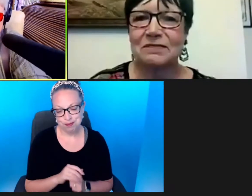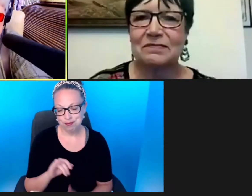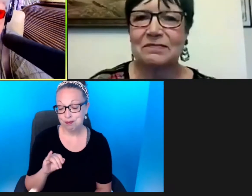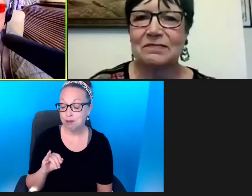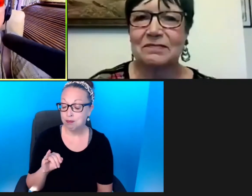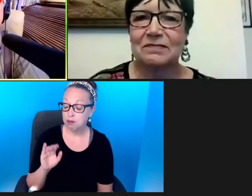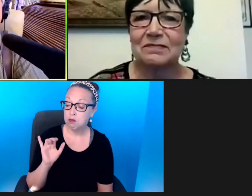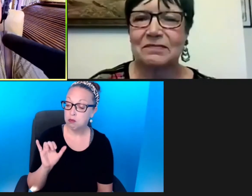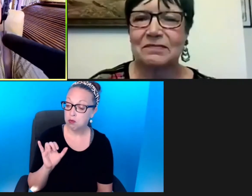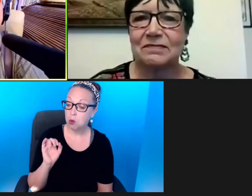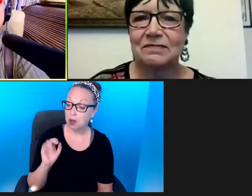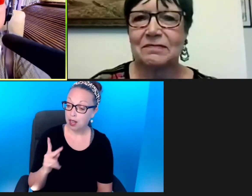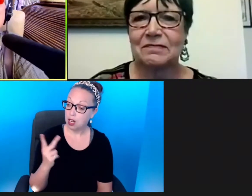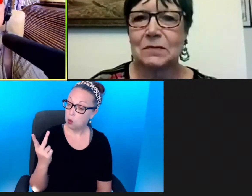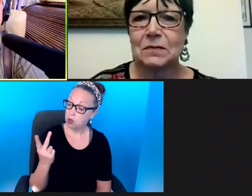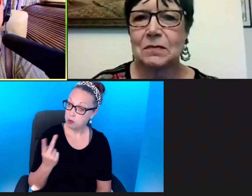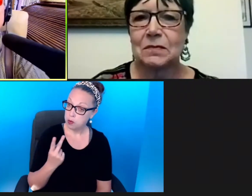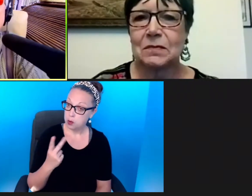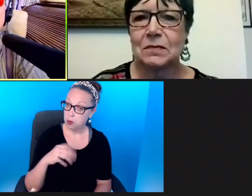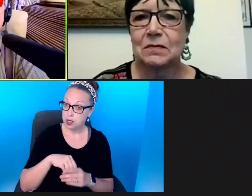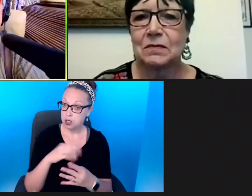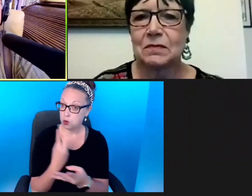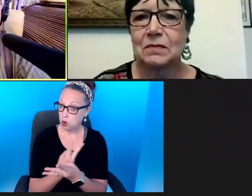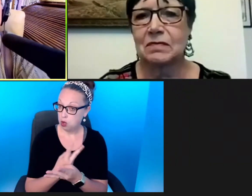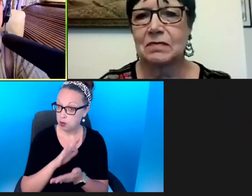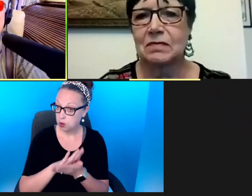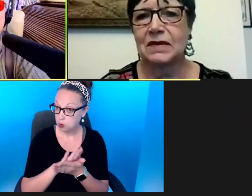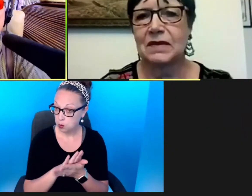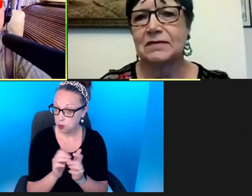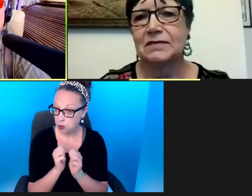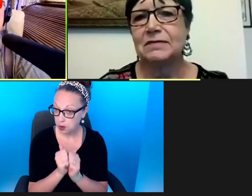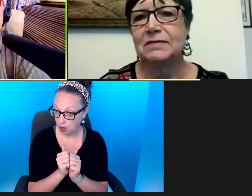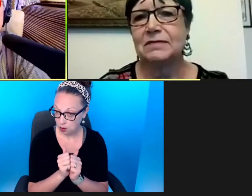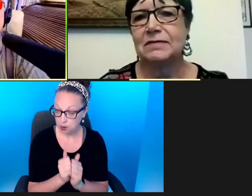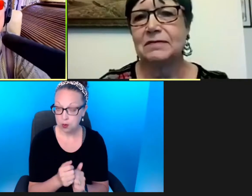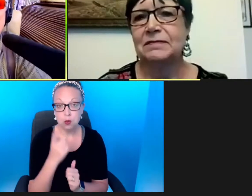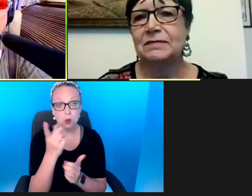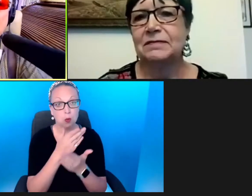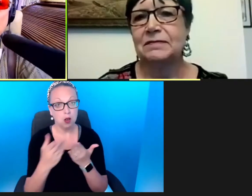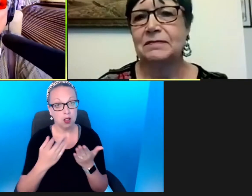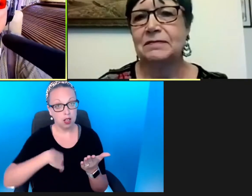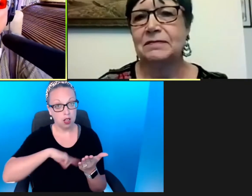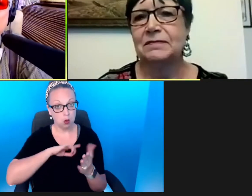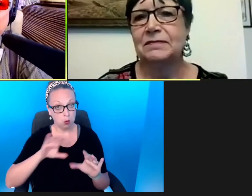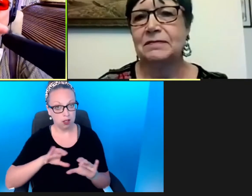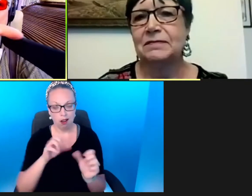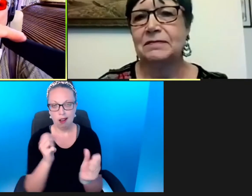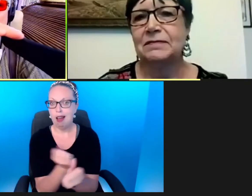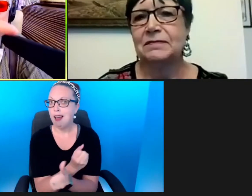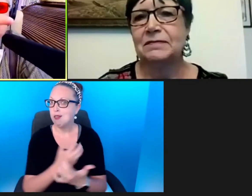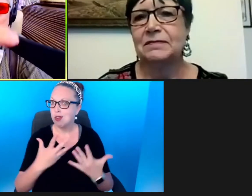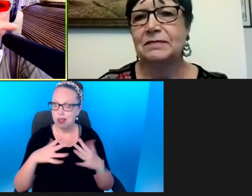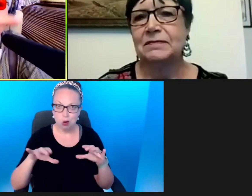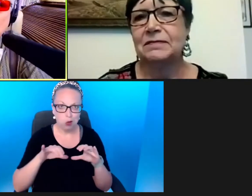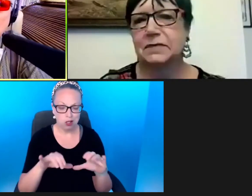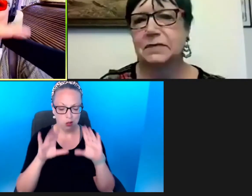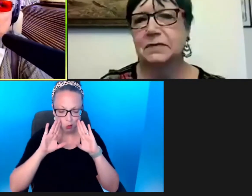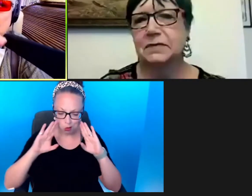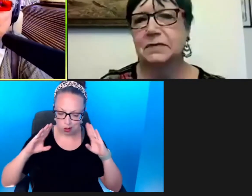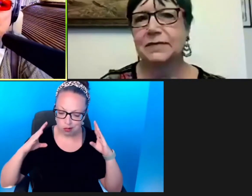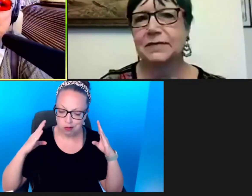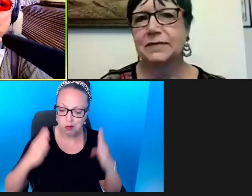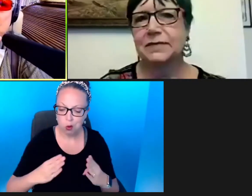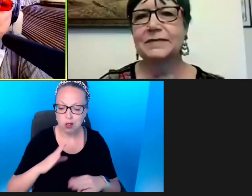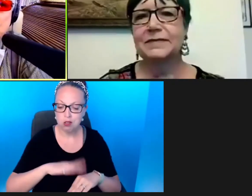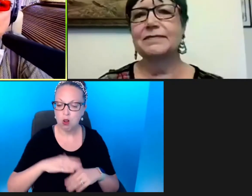When we were in school together in graduate school, one of the things that we did was everything that we did, we had to focus on what we